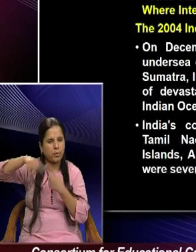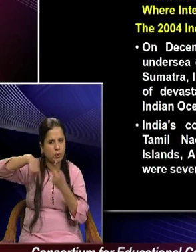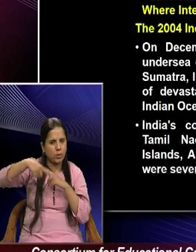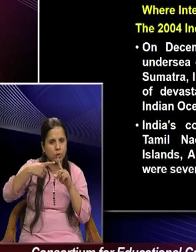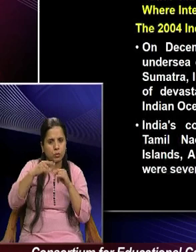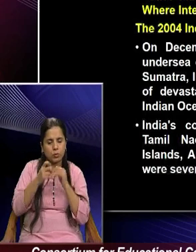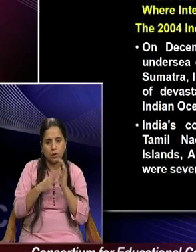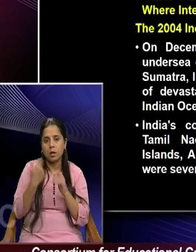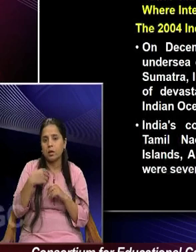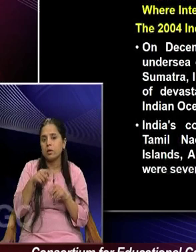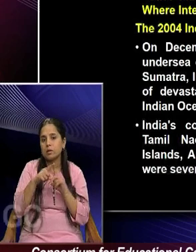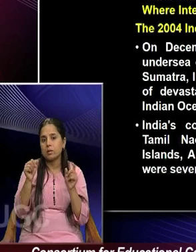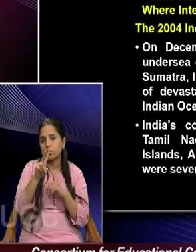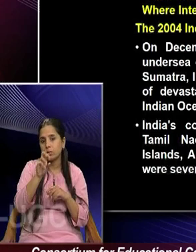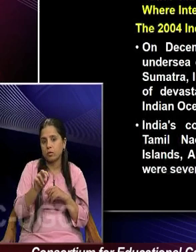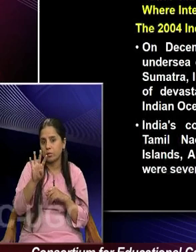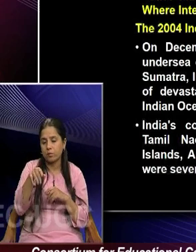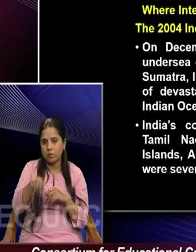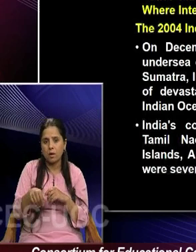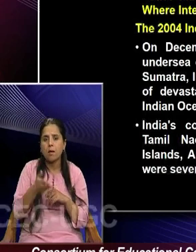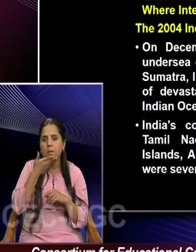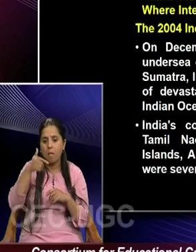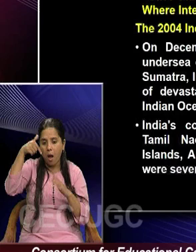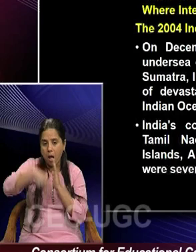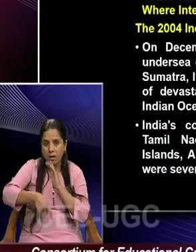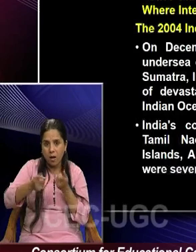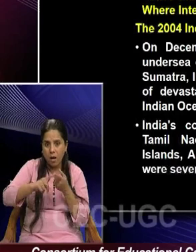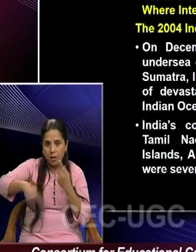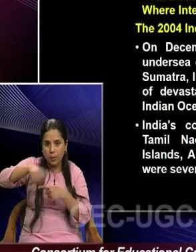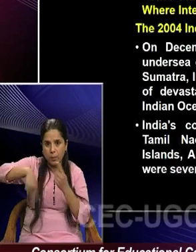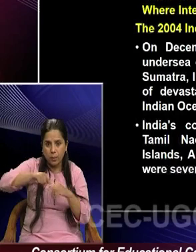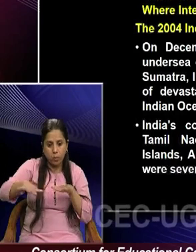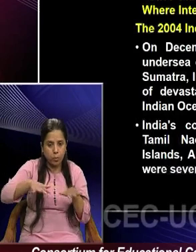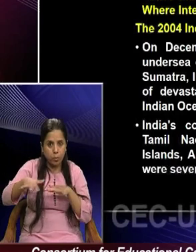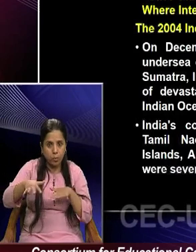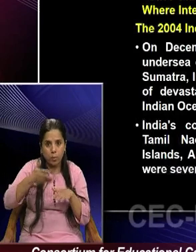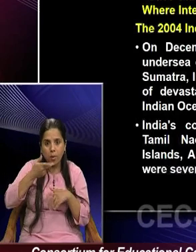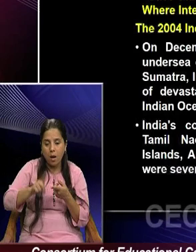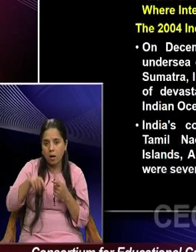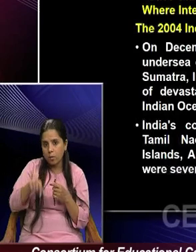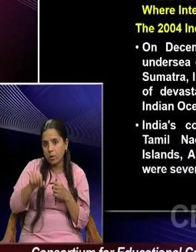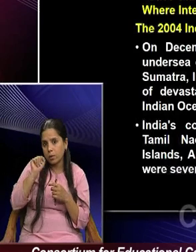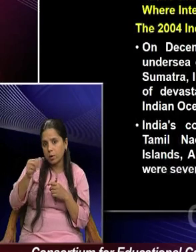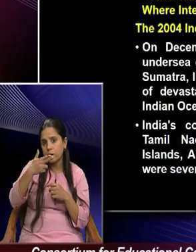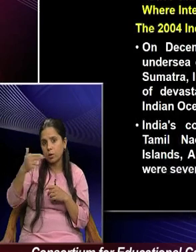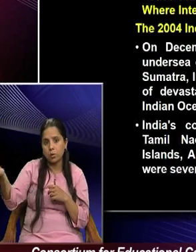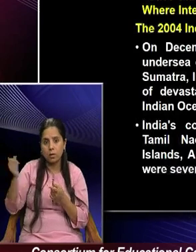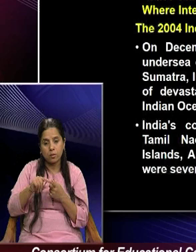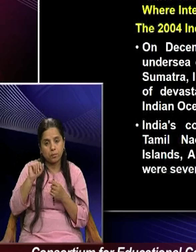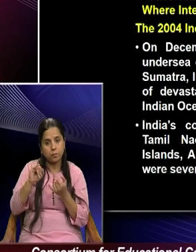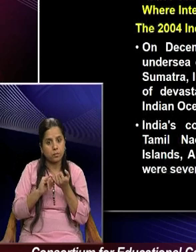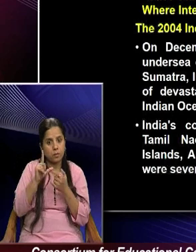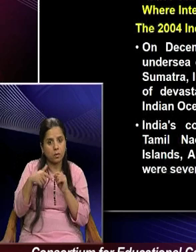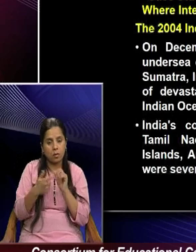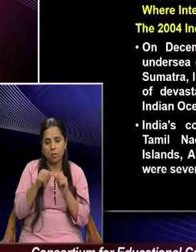December 26, 2004, a massive undersea earthquake off the coast of Sumatra, Indonesia, triggered a